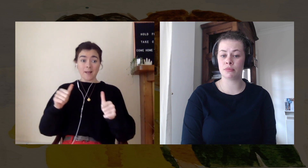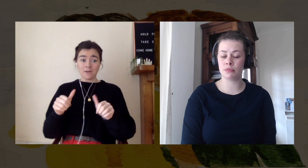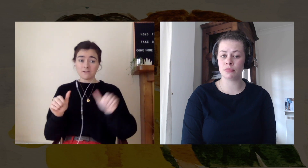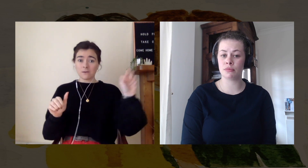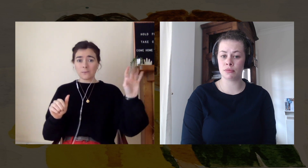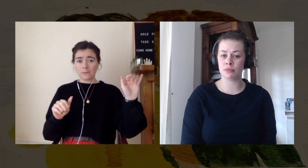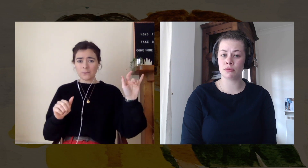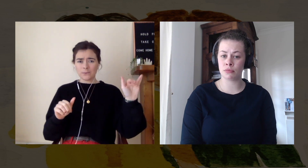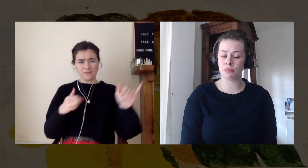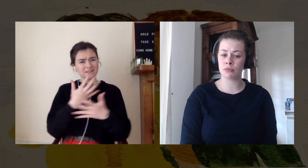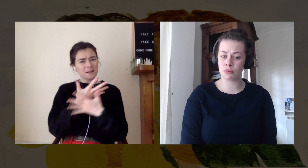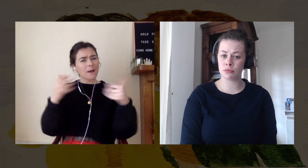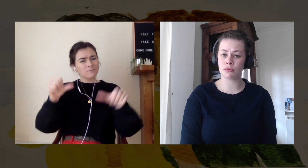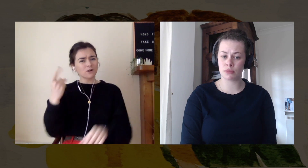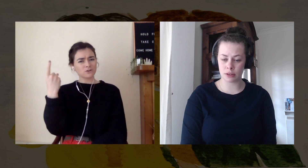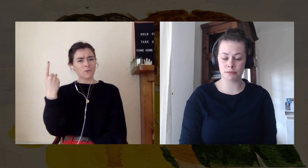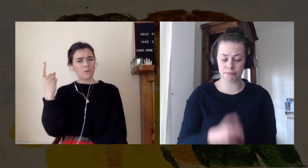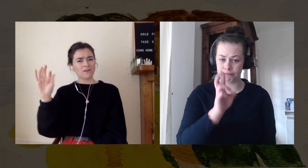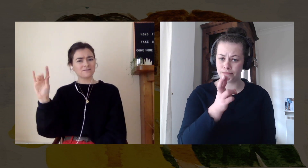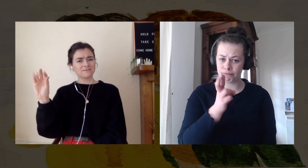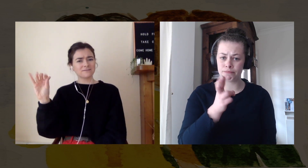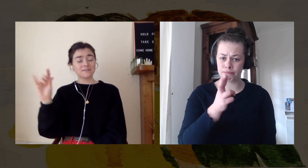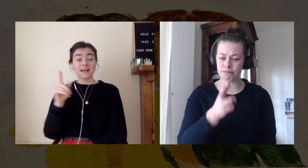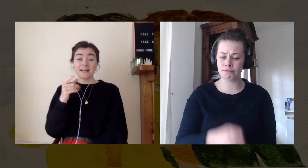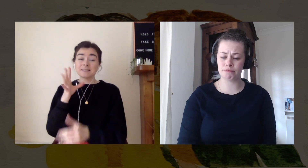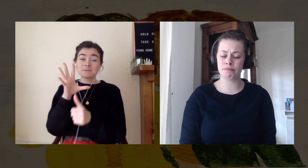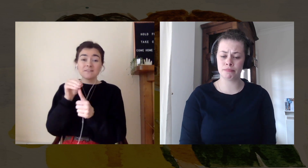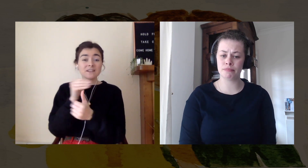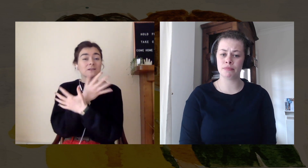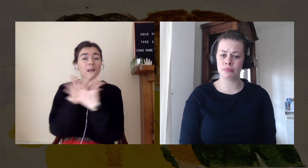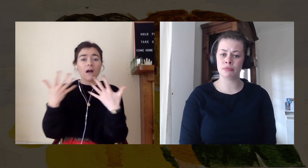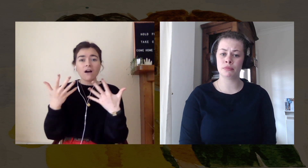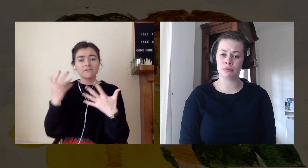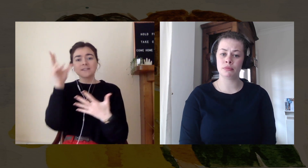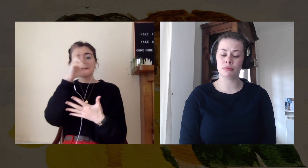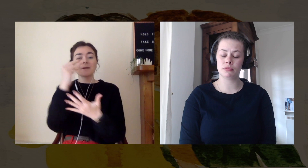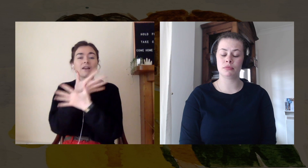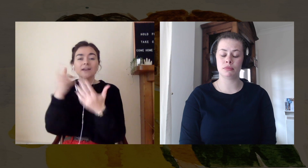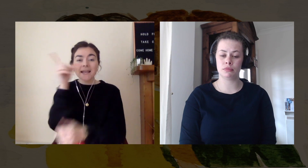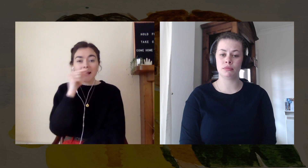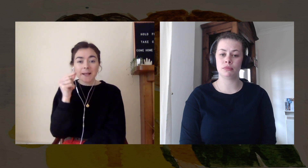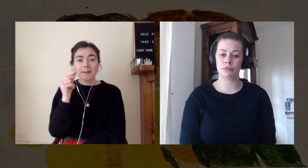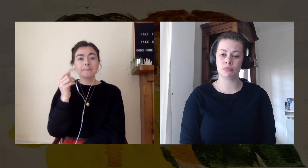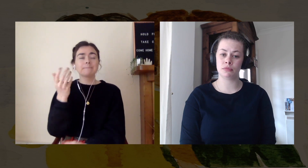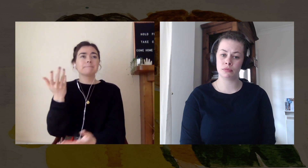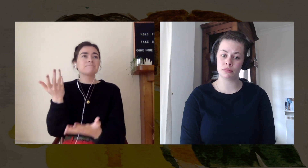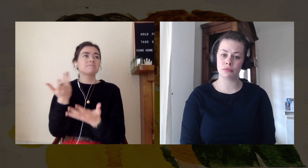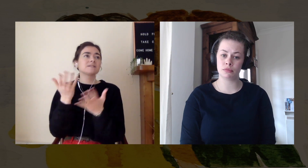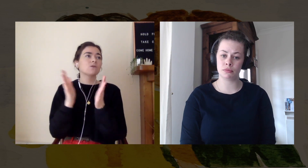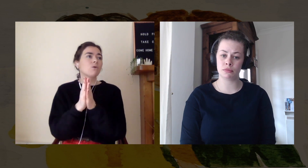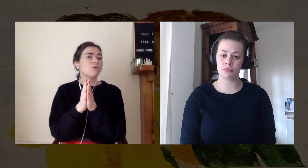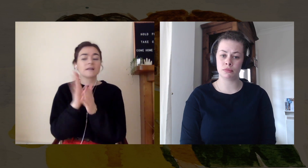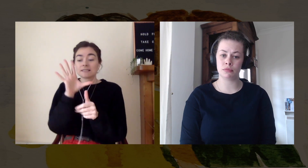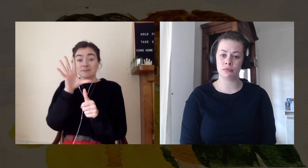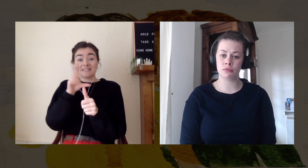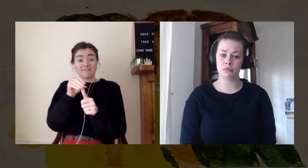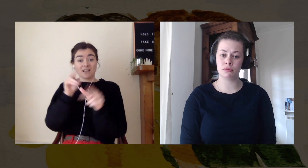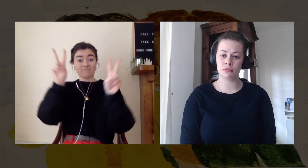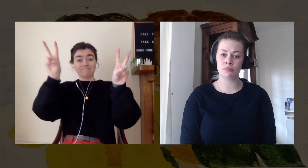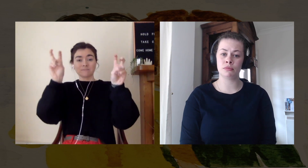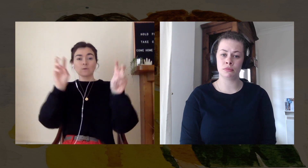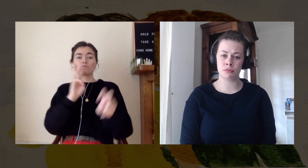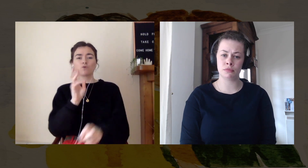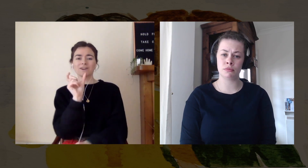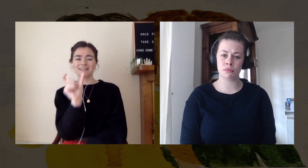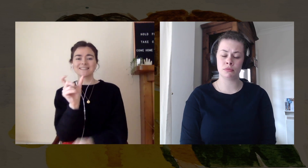is. Particularly if there's a lot of, say, for example, names or specific terms that really need to be spelt out. Yeah. That can have